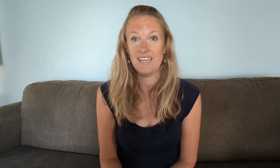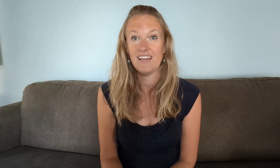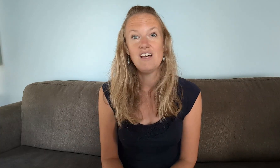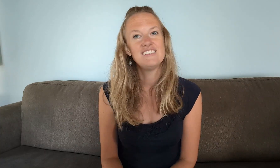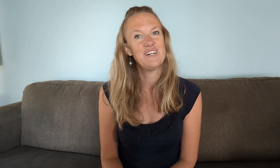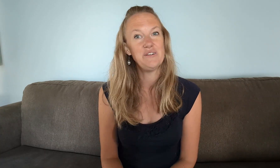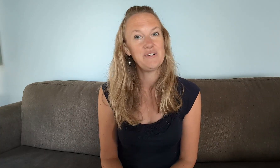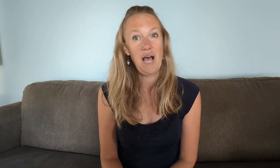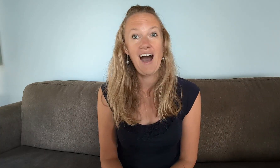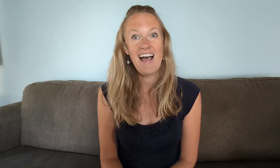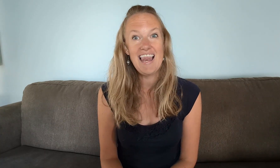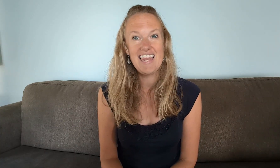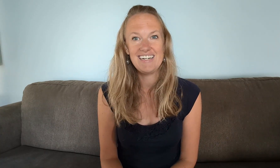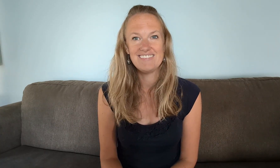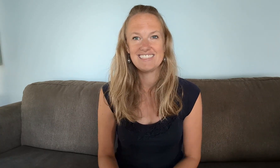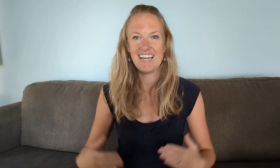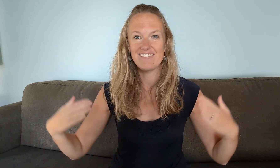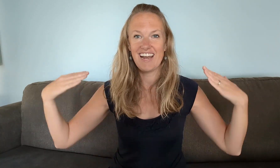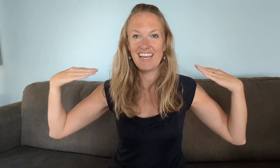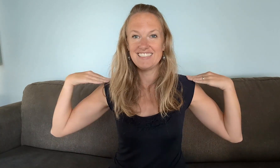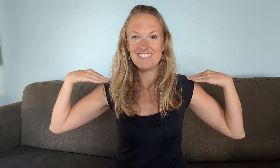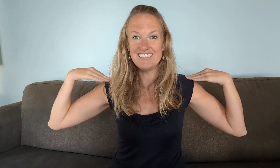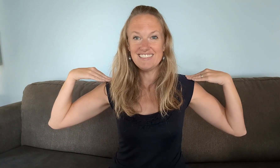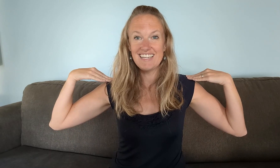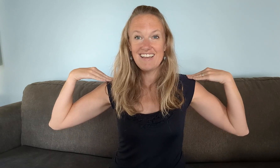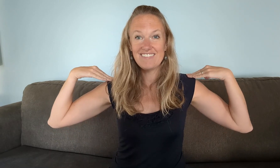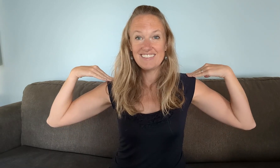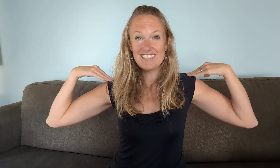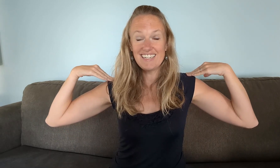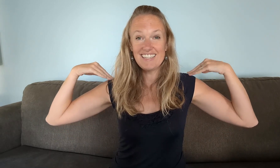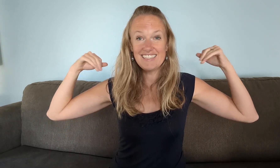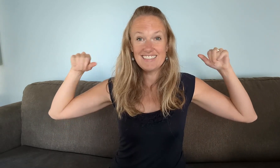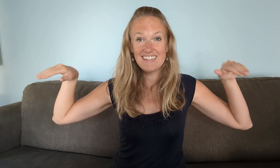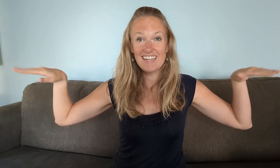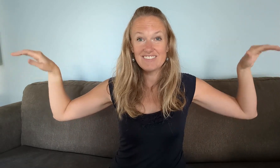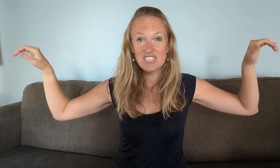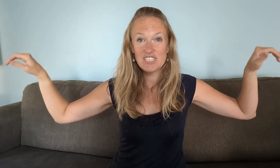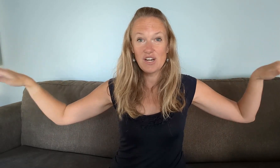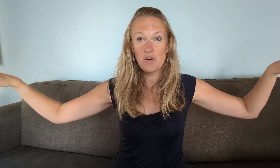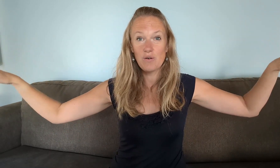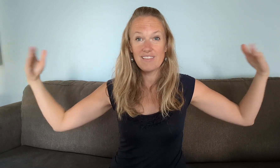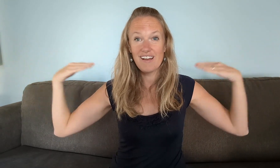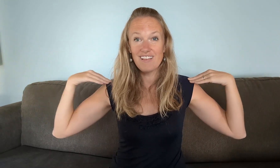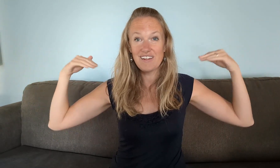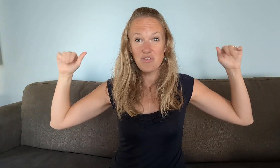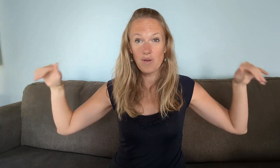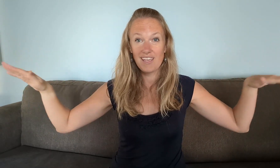holy. So I love the sign for angels. So you start like this and you kind of show the outline of the